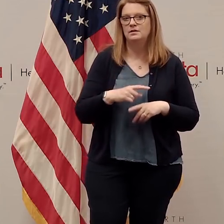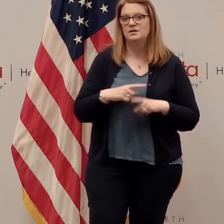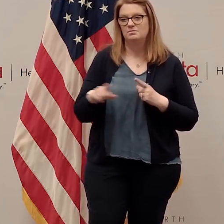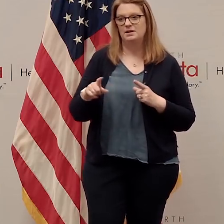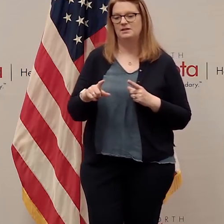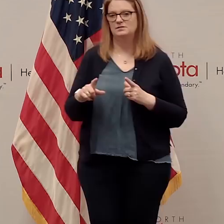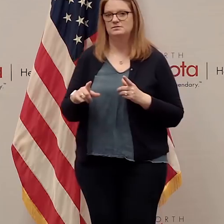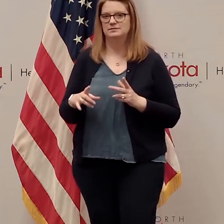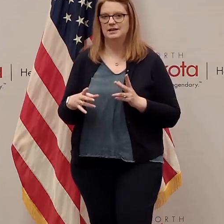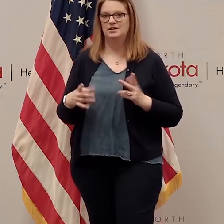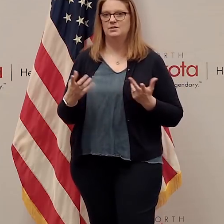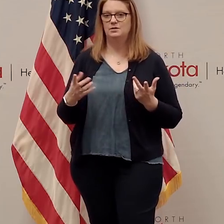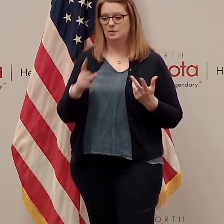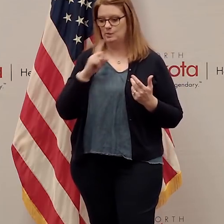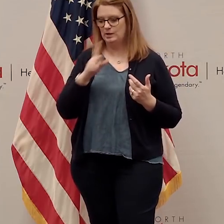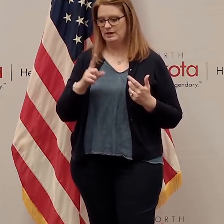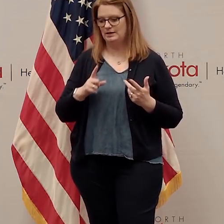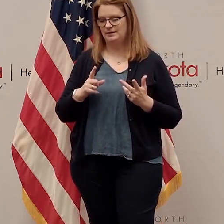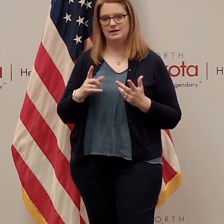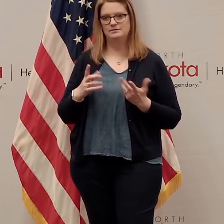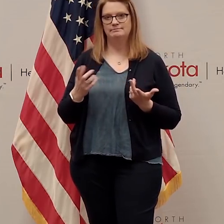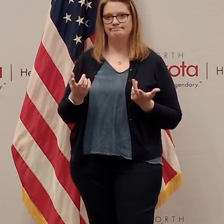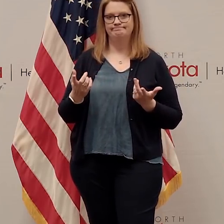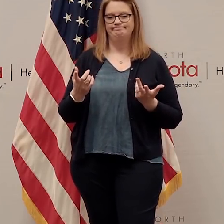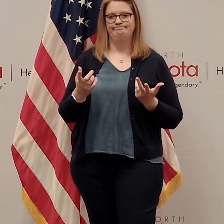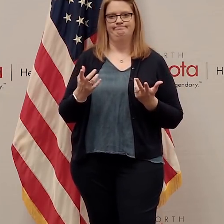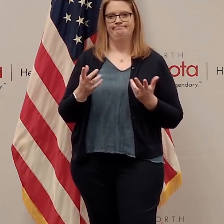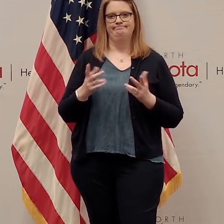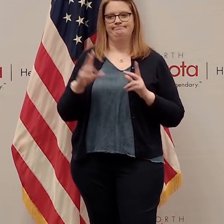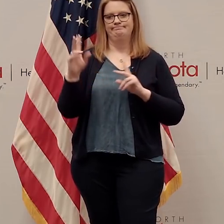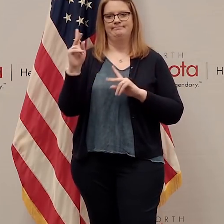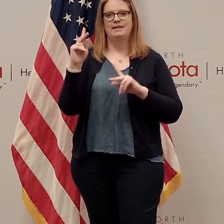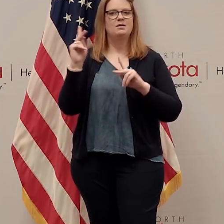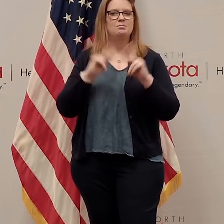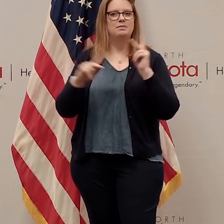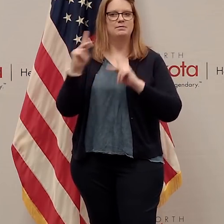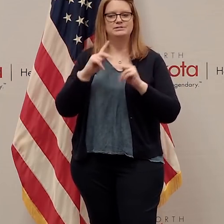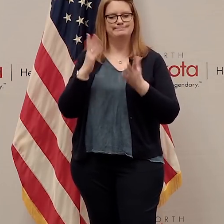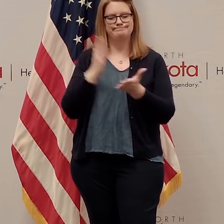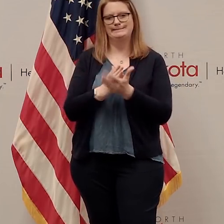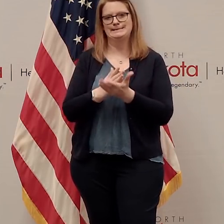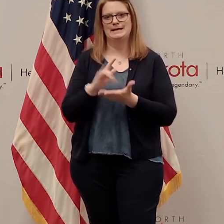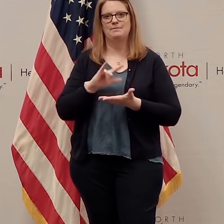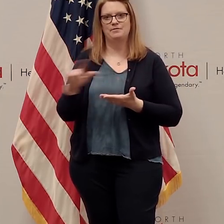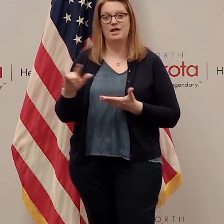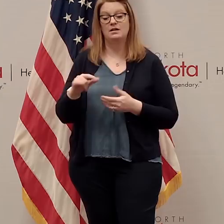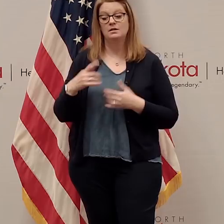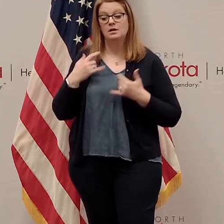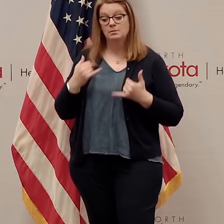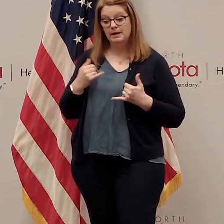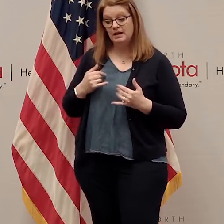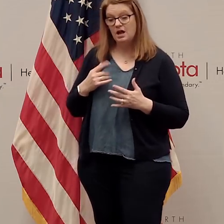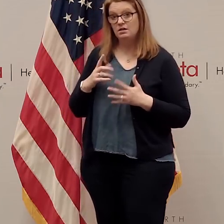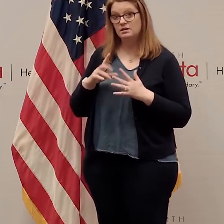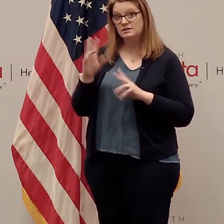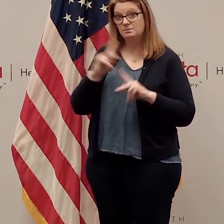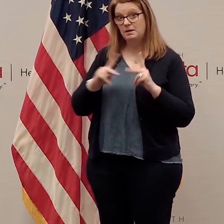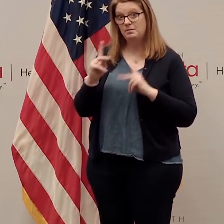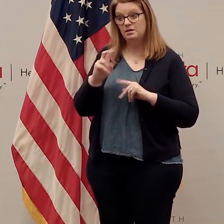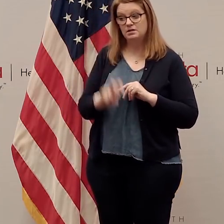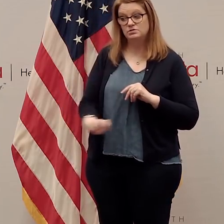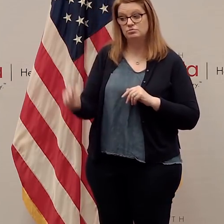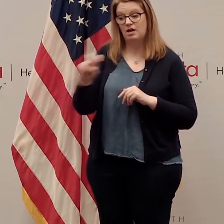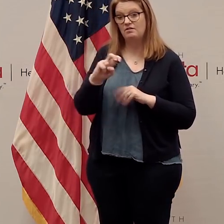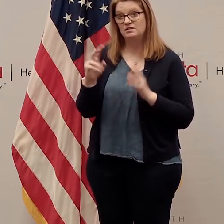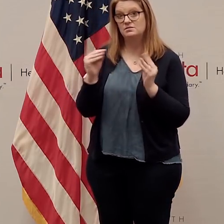the distancing took care of itself there because there was just so much lack of demand. But as they come back on and demand comes back again, as travel